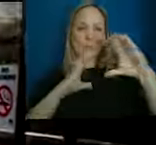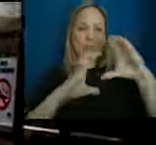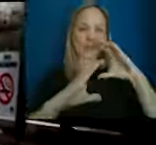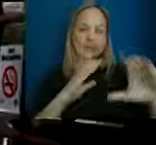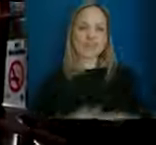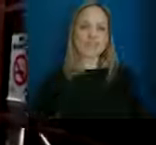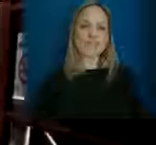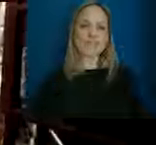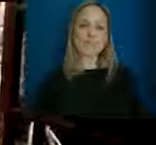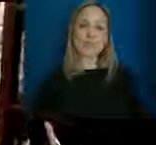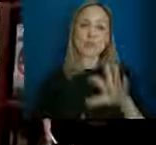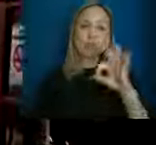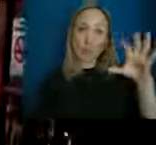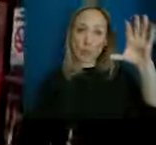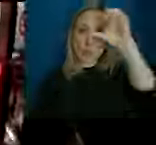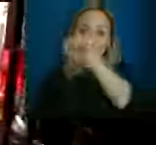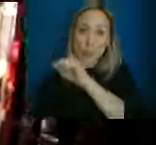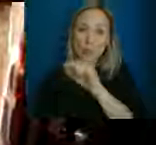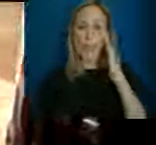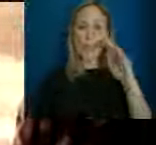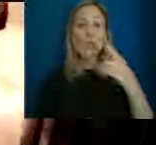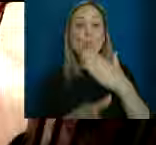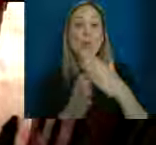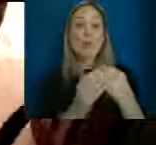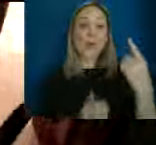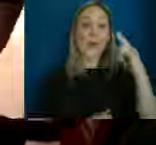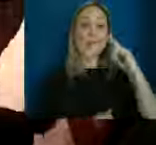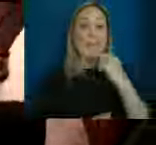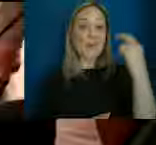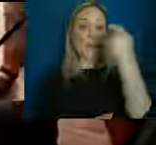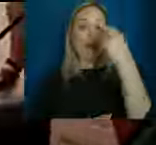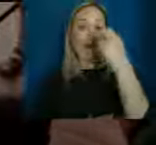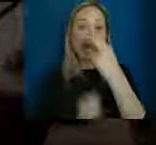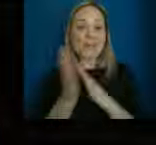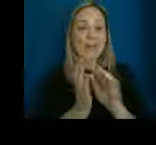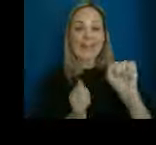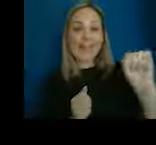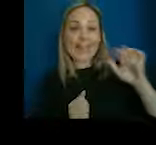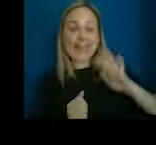Take time to get to know the person's communication and learning preferences.